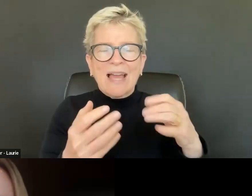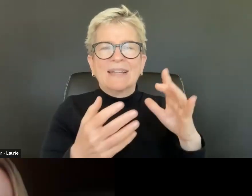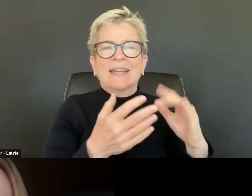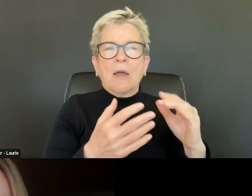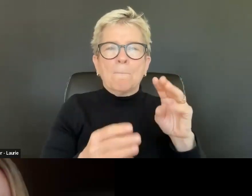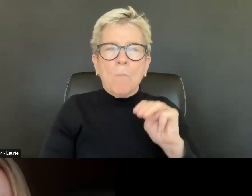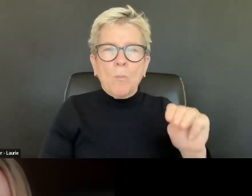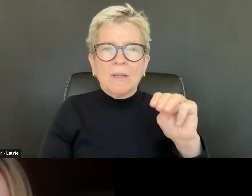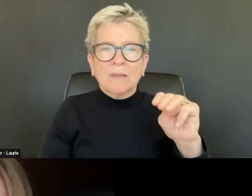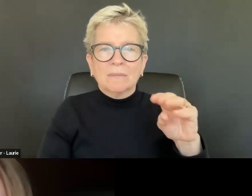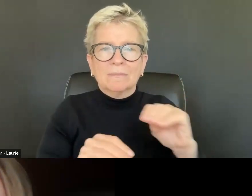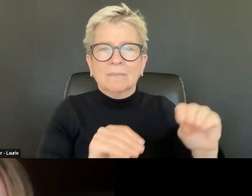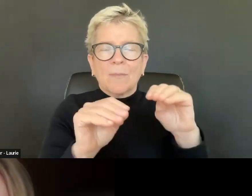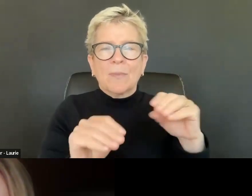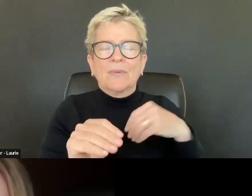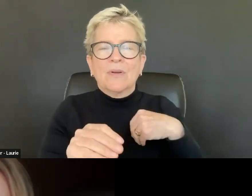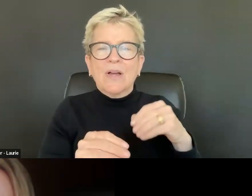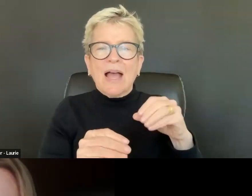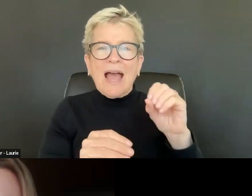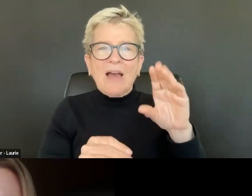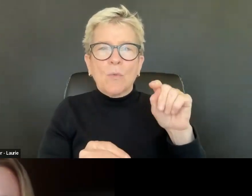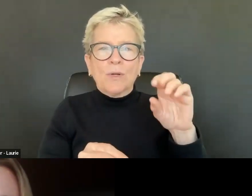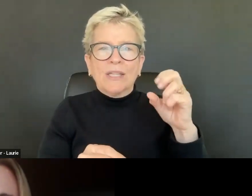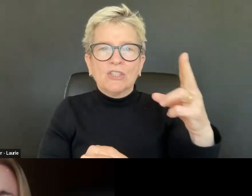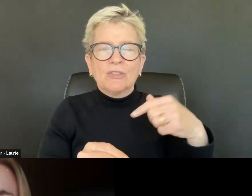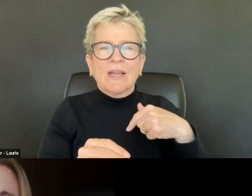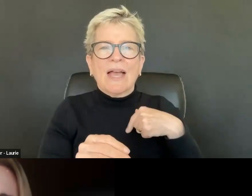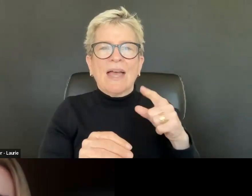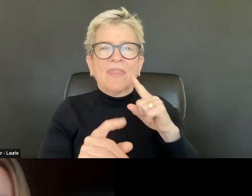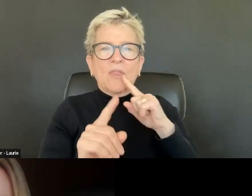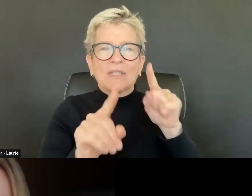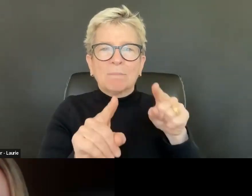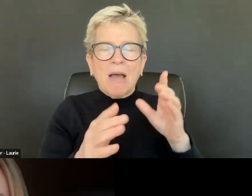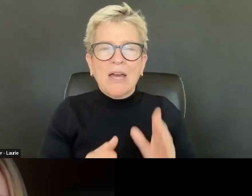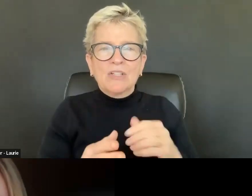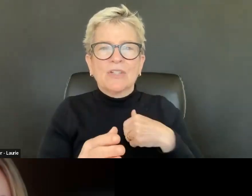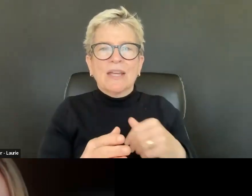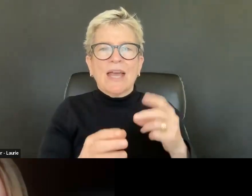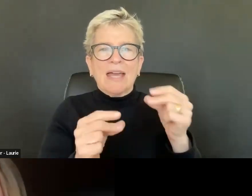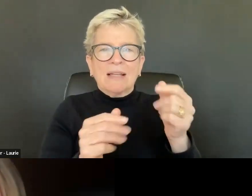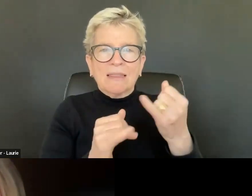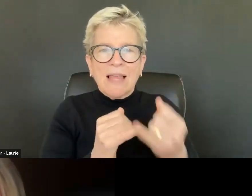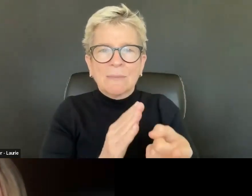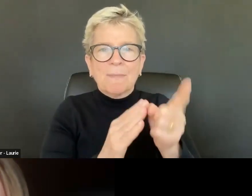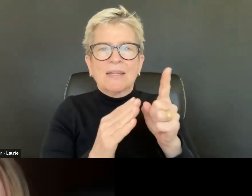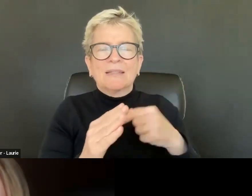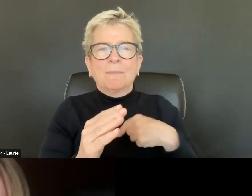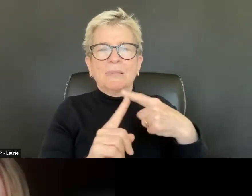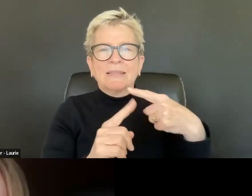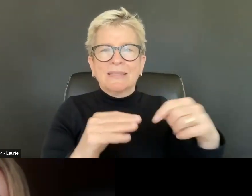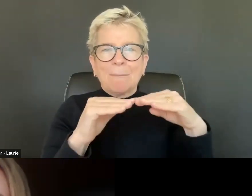ITA evaluations by designated crisis responders, and crisis triage and crisis stabilization